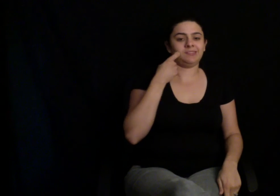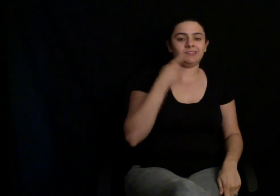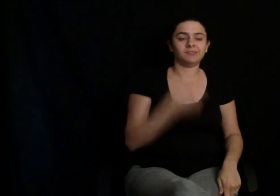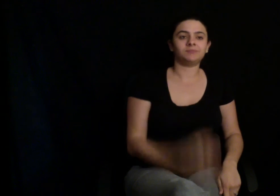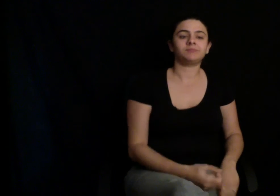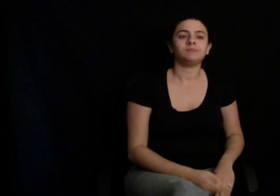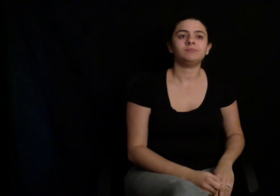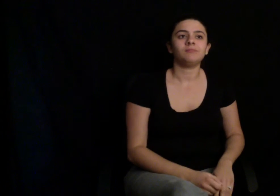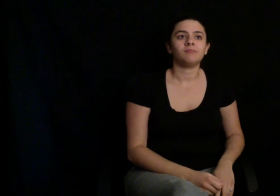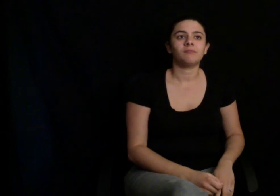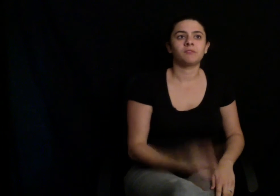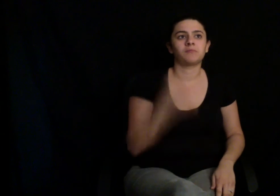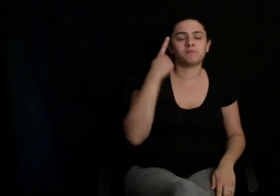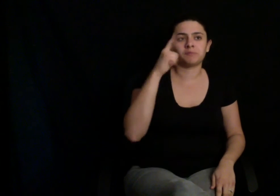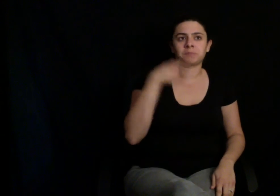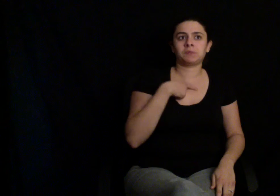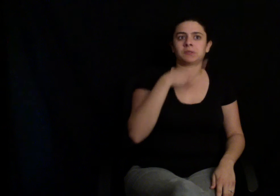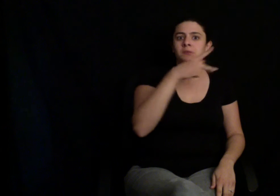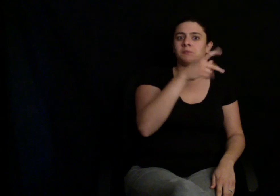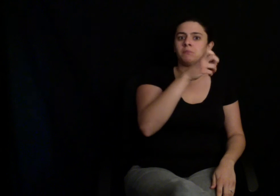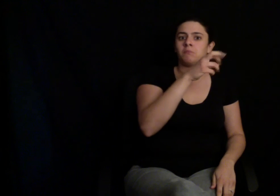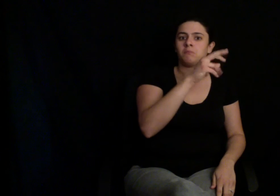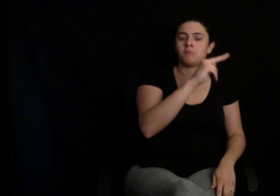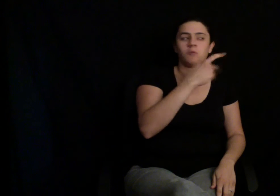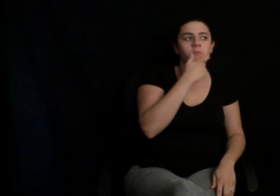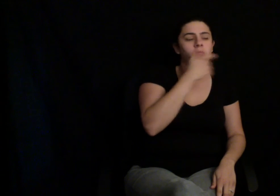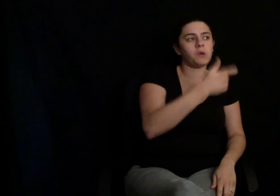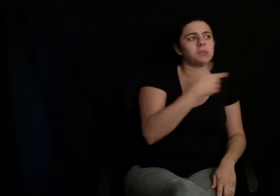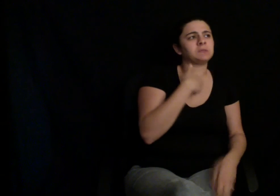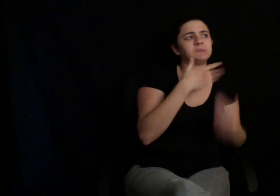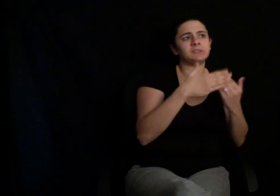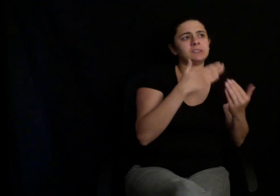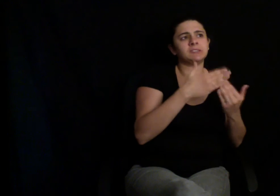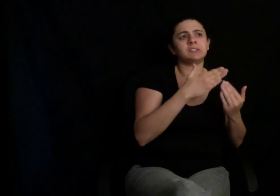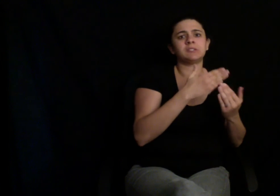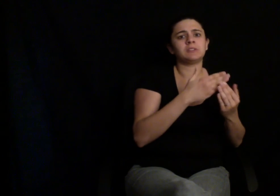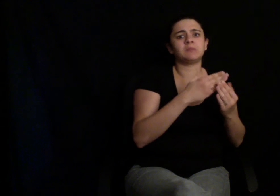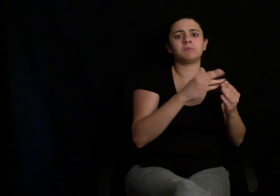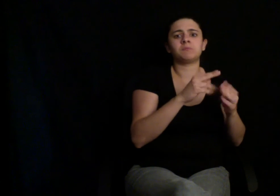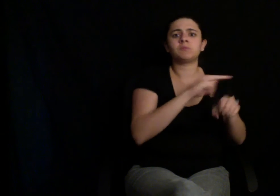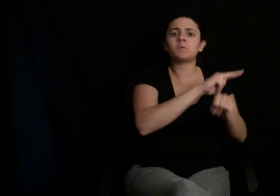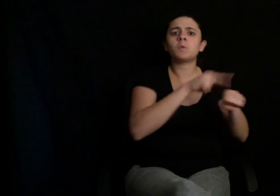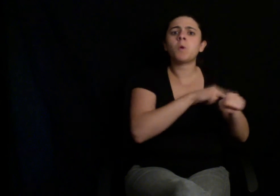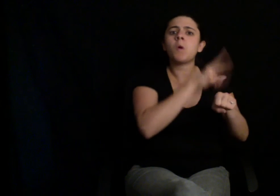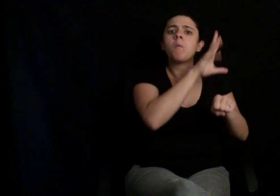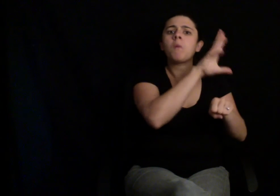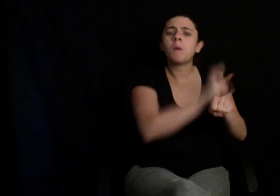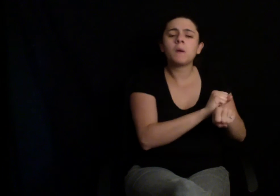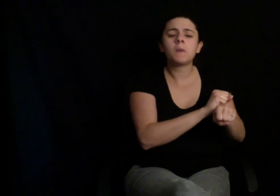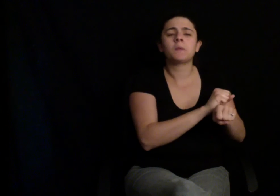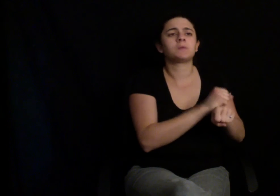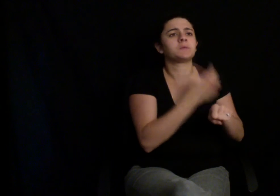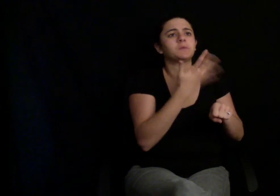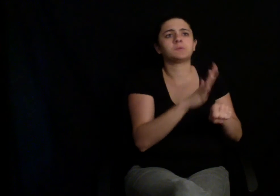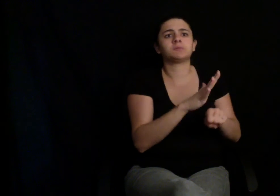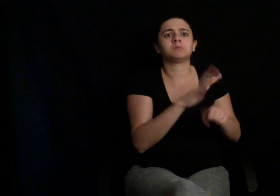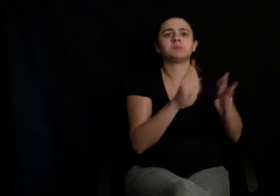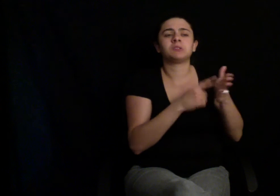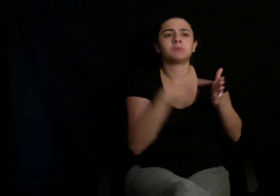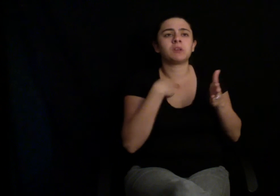brushing my teeth. It was just something I did in the morning. At night, I did it anywhere from 2 times a day to 10 times a day. It really depended on